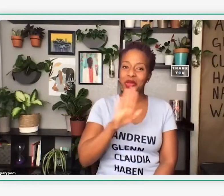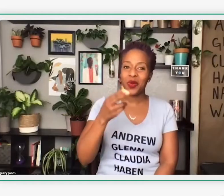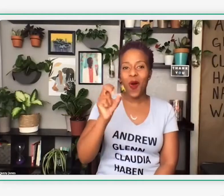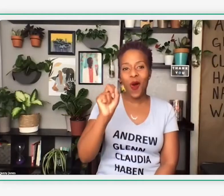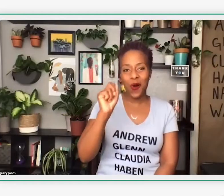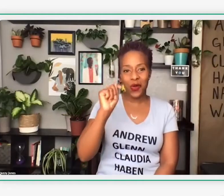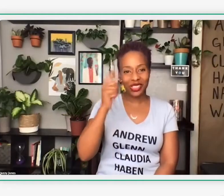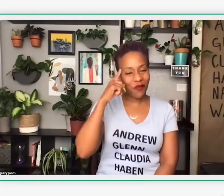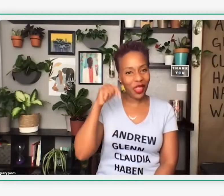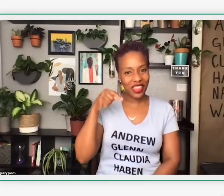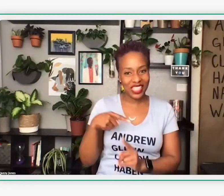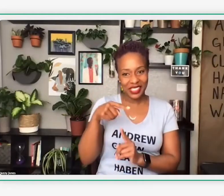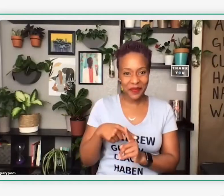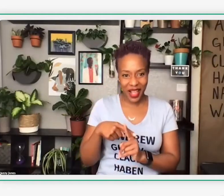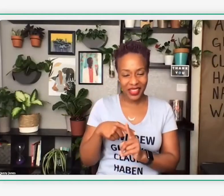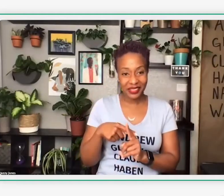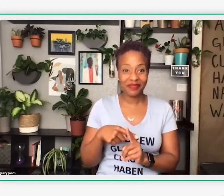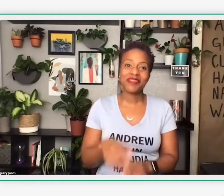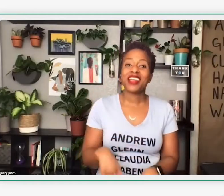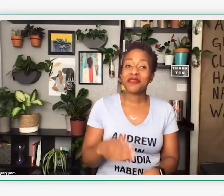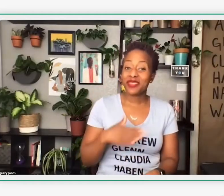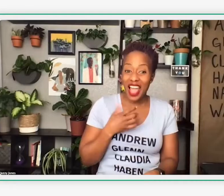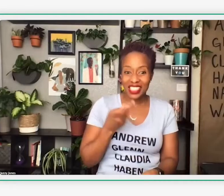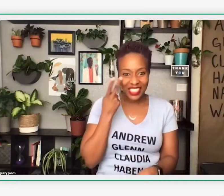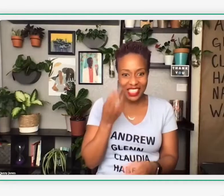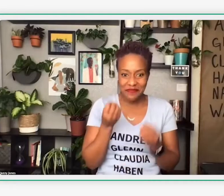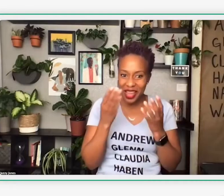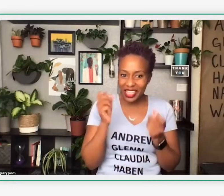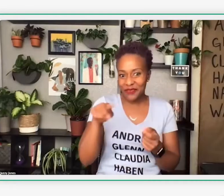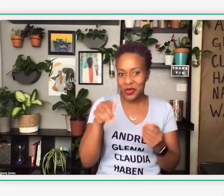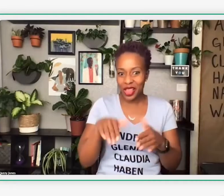I'm Jazzy Jones, your host for this month.